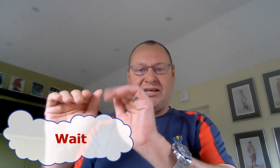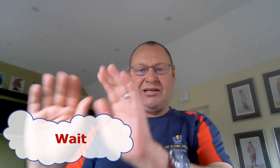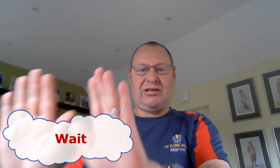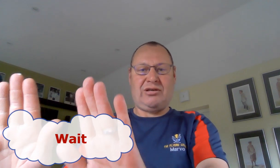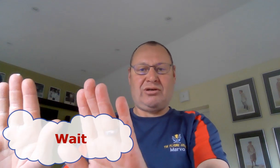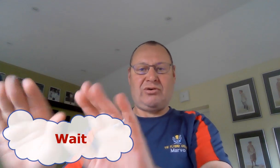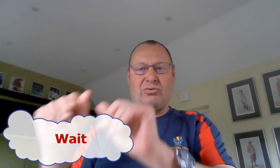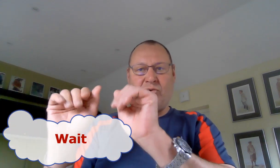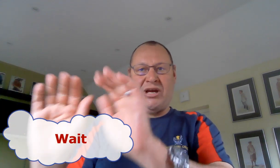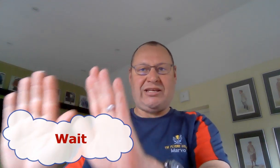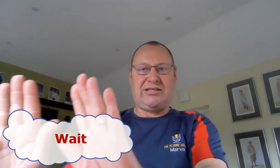Waiting. Wait.